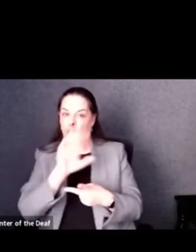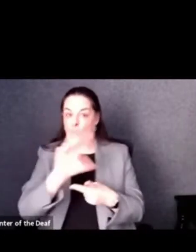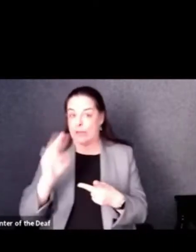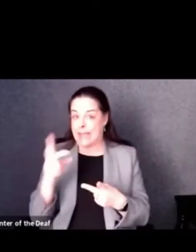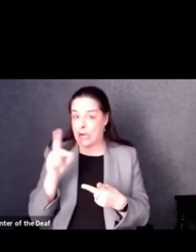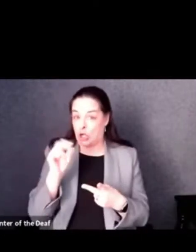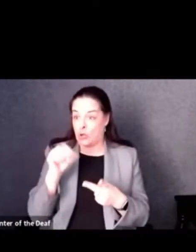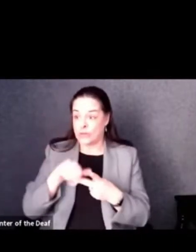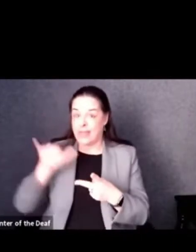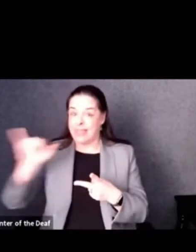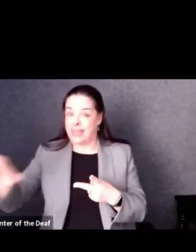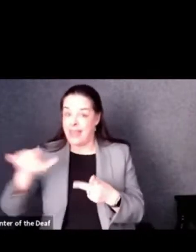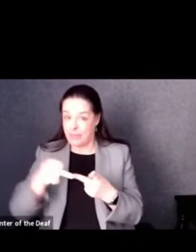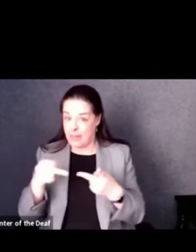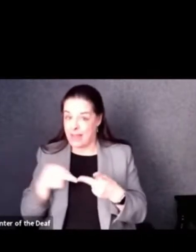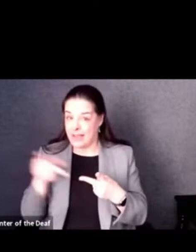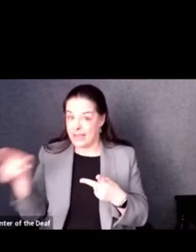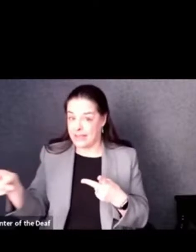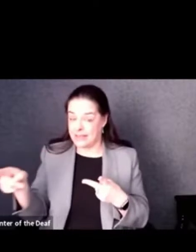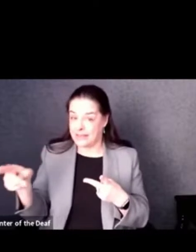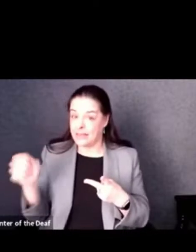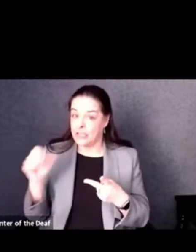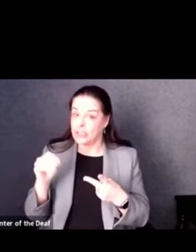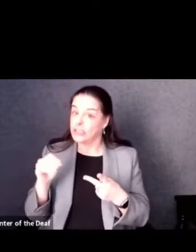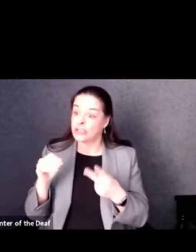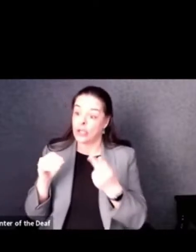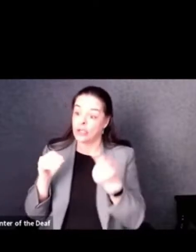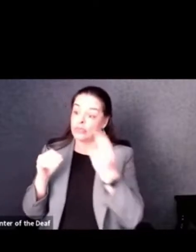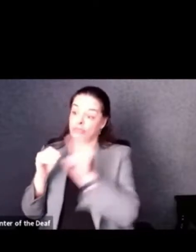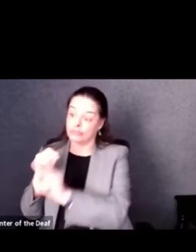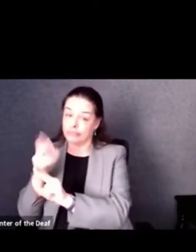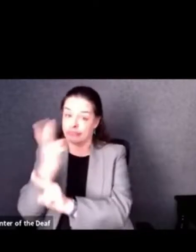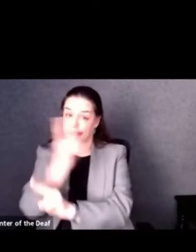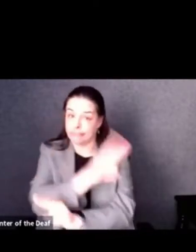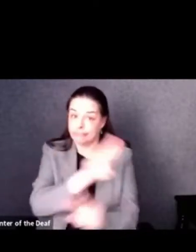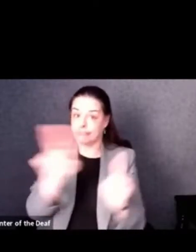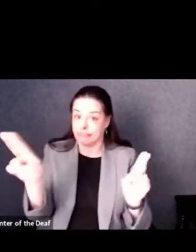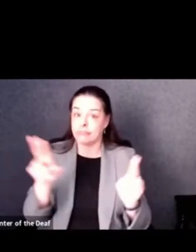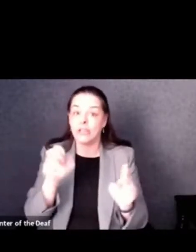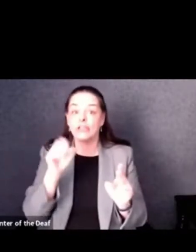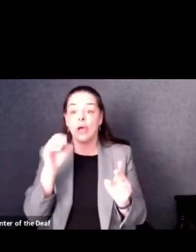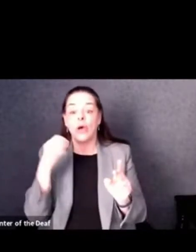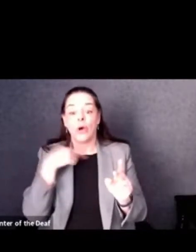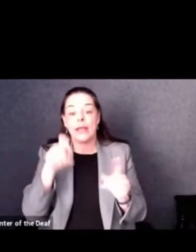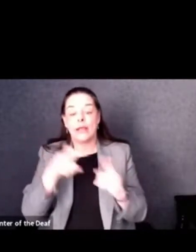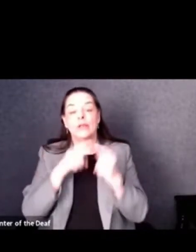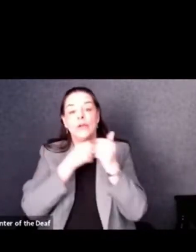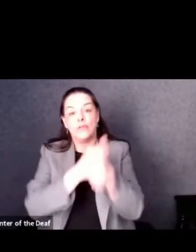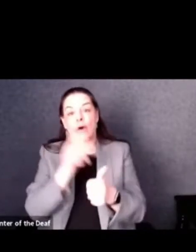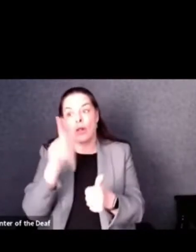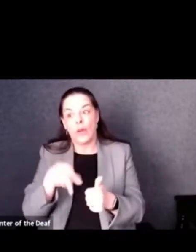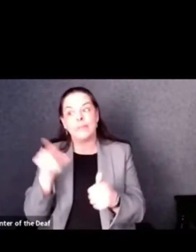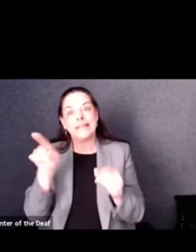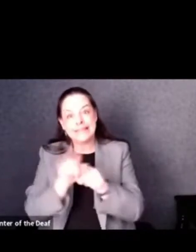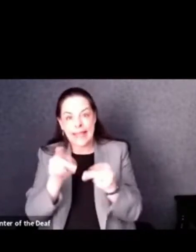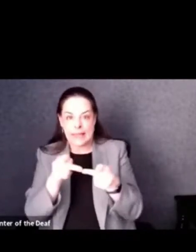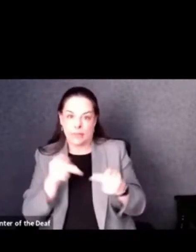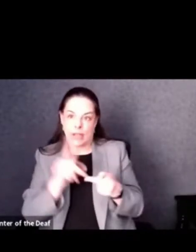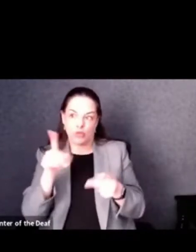that county. So shots come one for one. And so we really need folks to get their follow up where they got their first